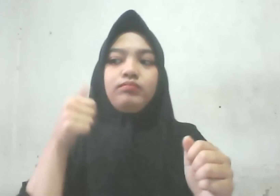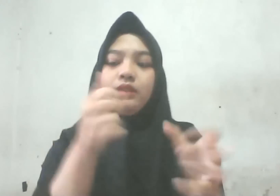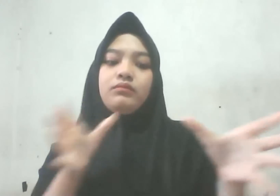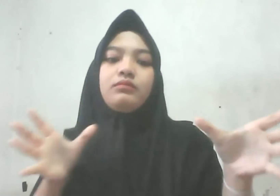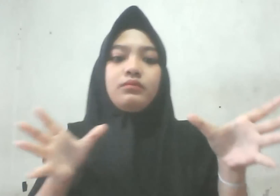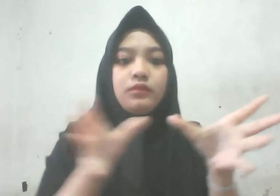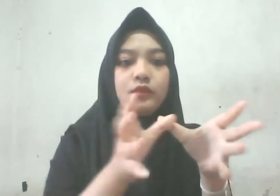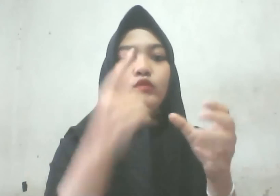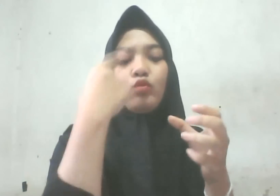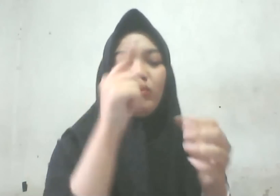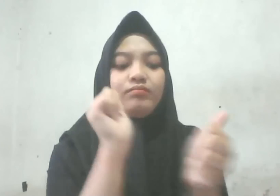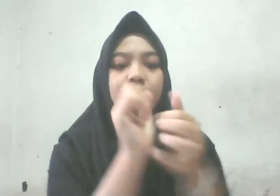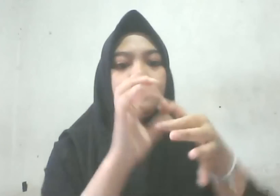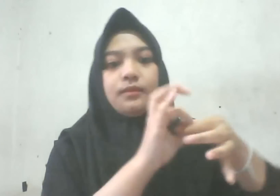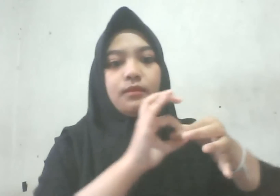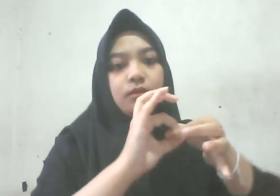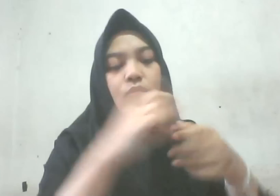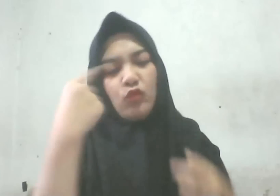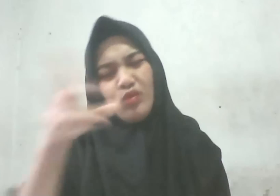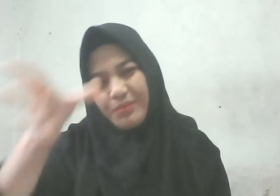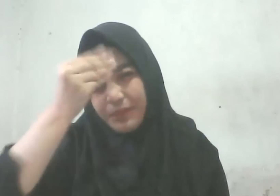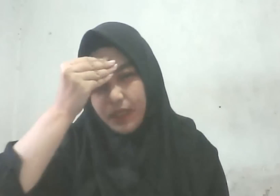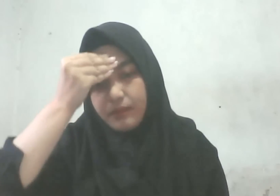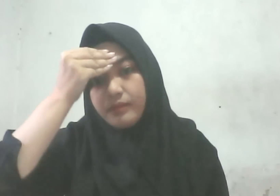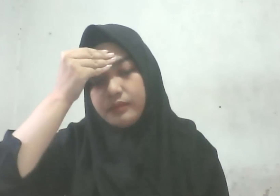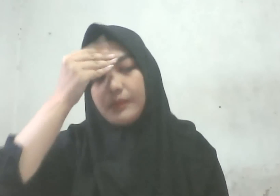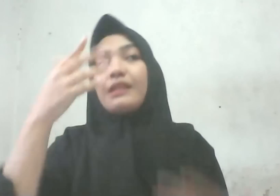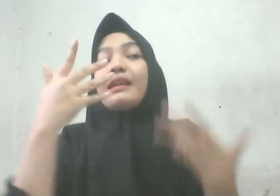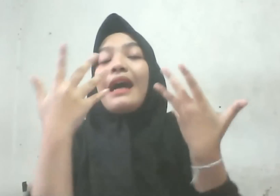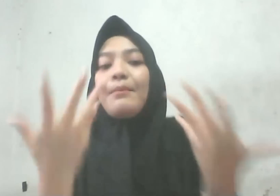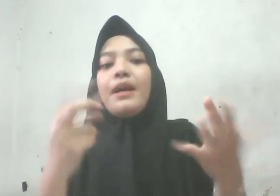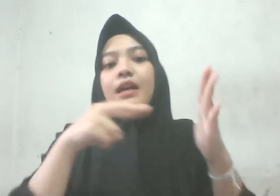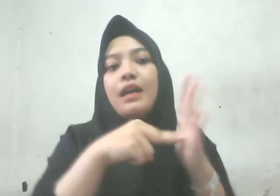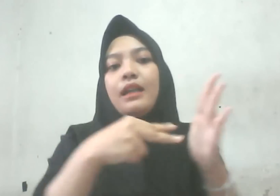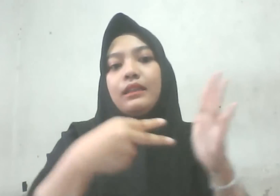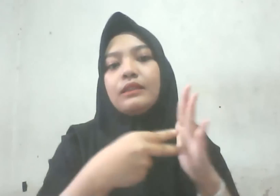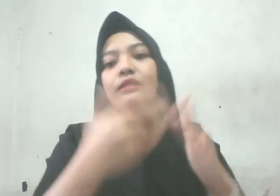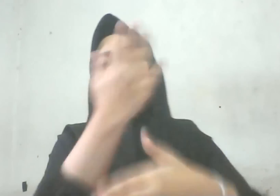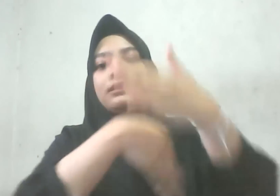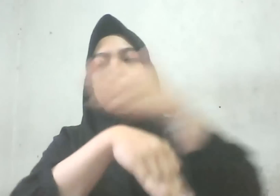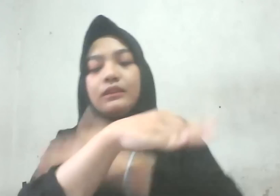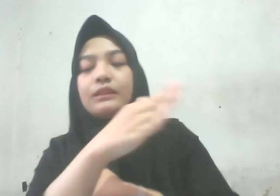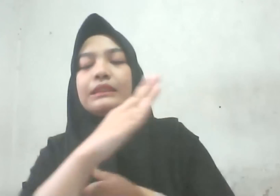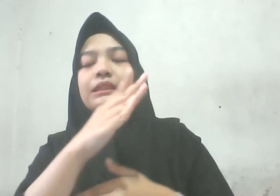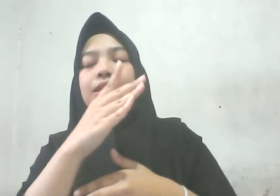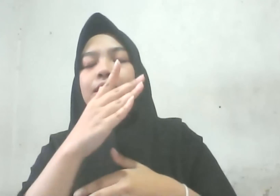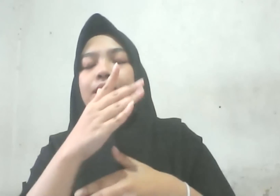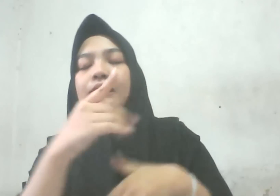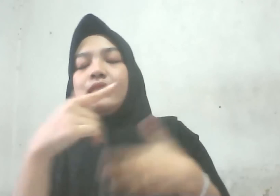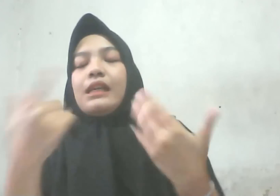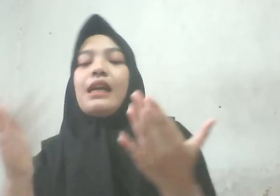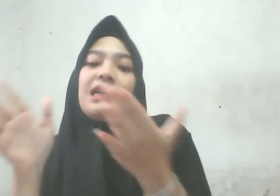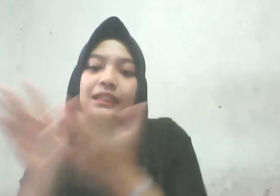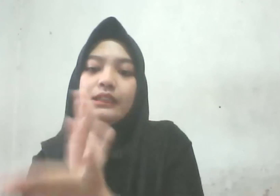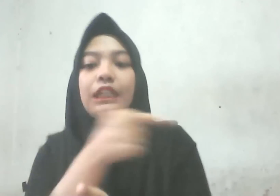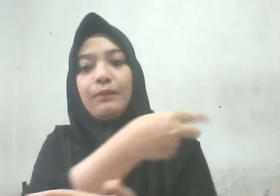to work together to understand what we mean by disability as opportunity. So I just want to spend the last